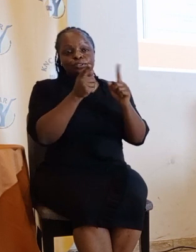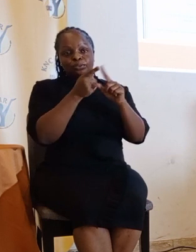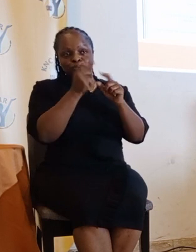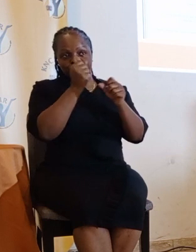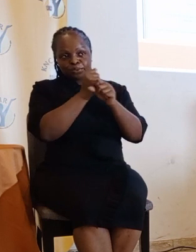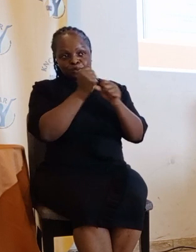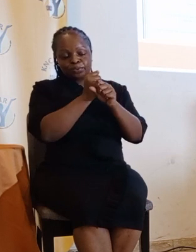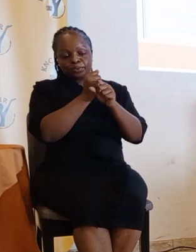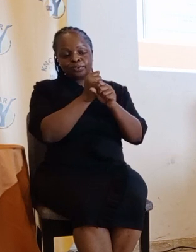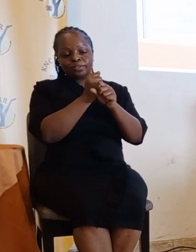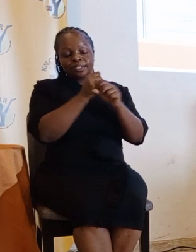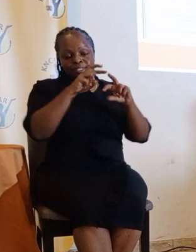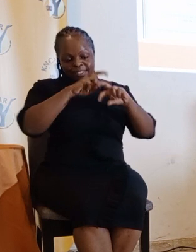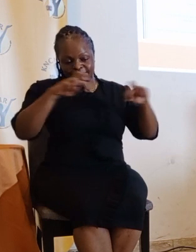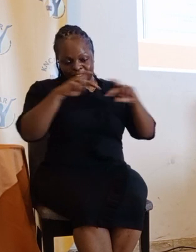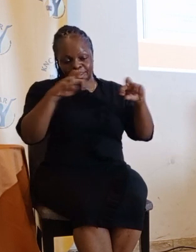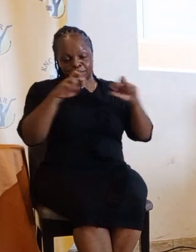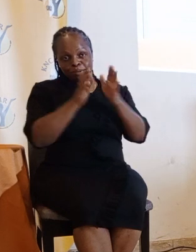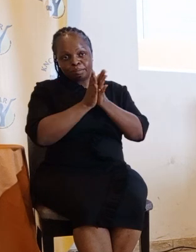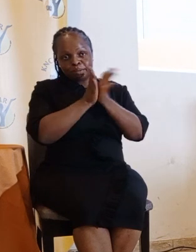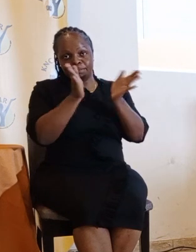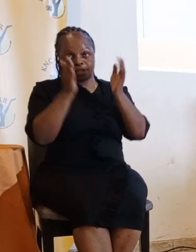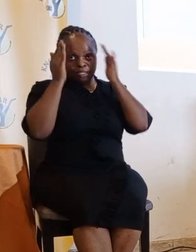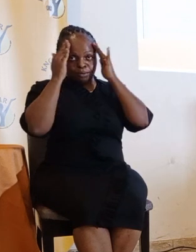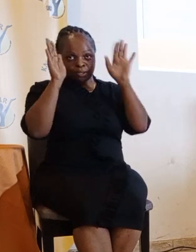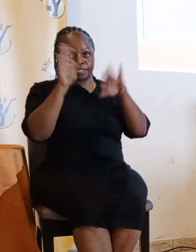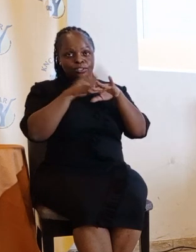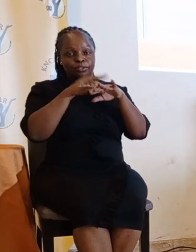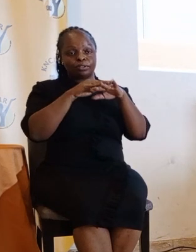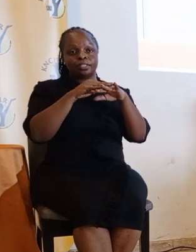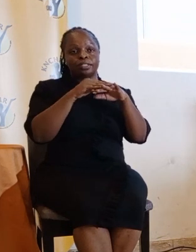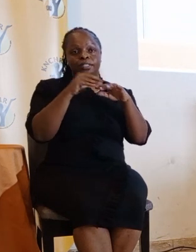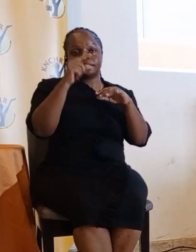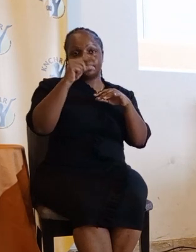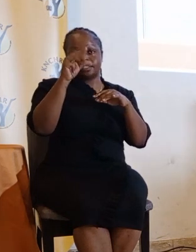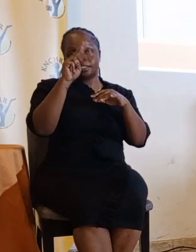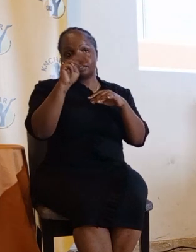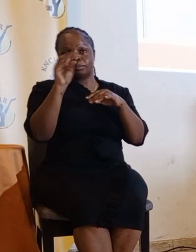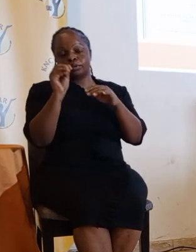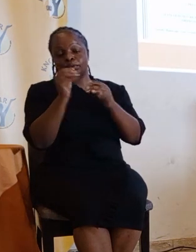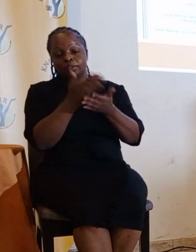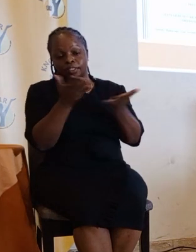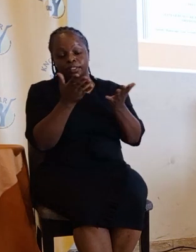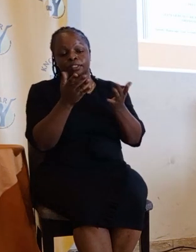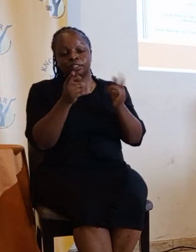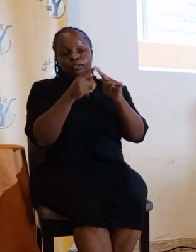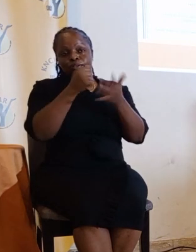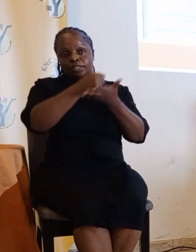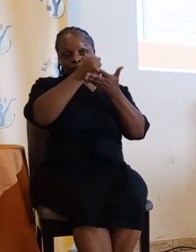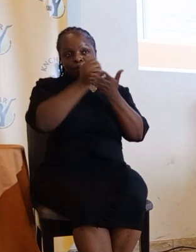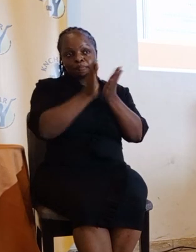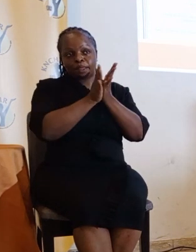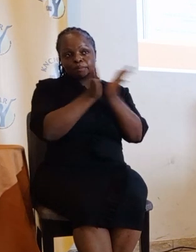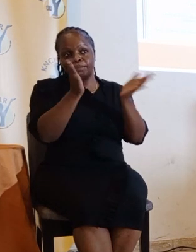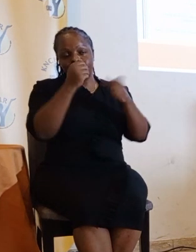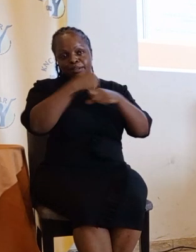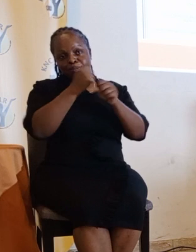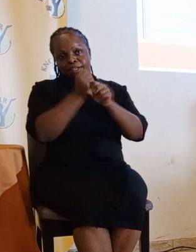a robust and meaningful public awareness on genetically modified products to help the public